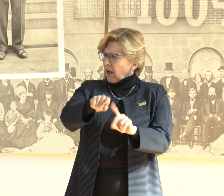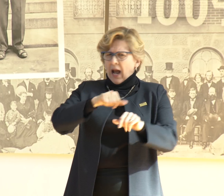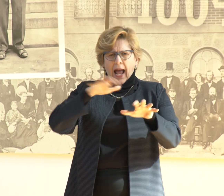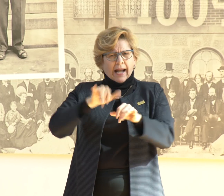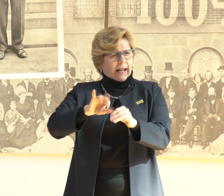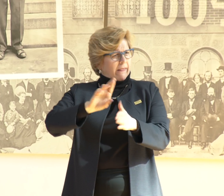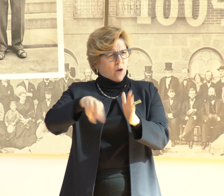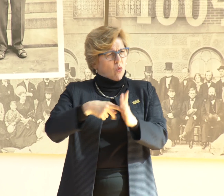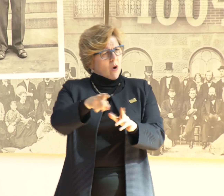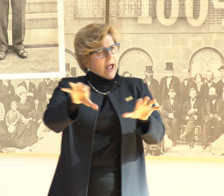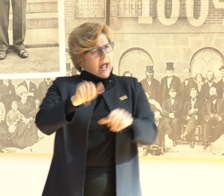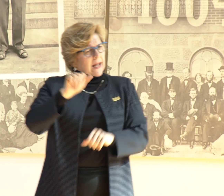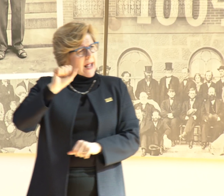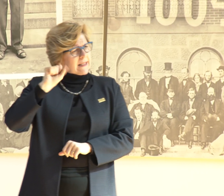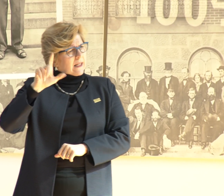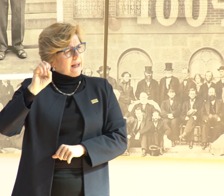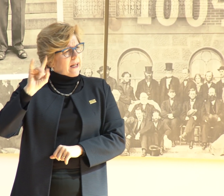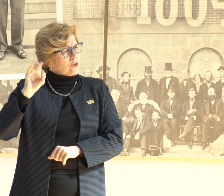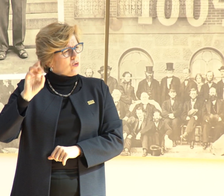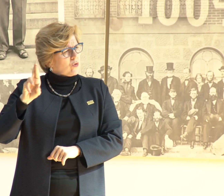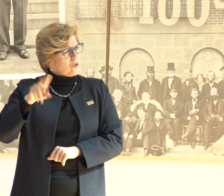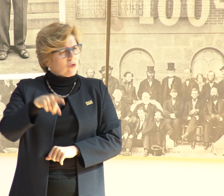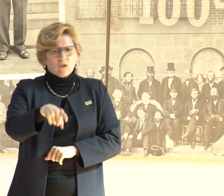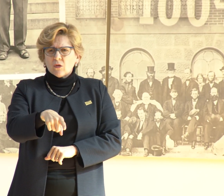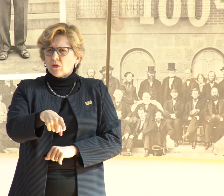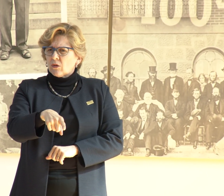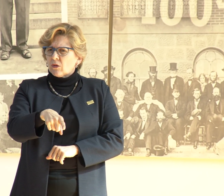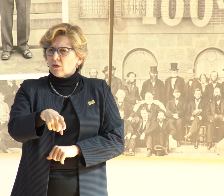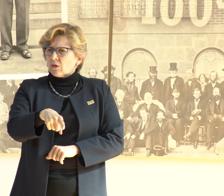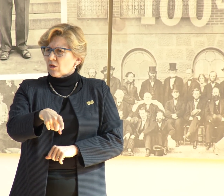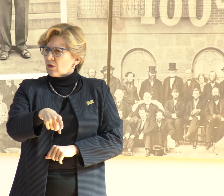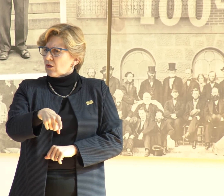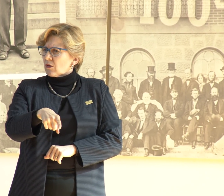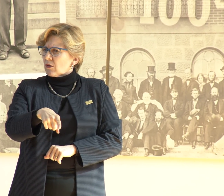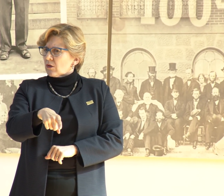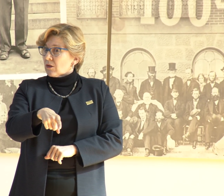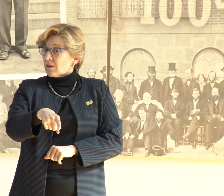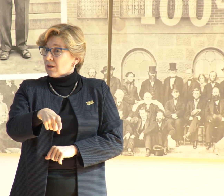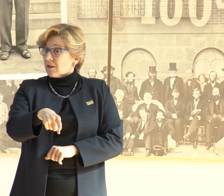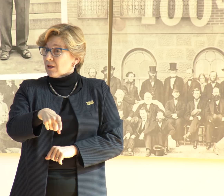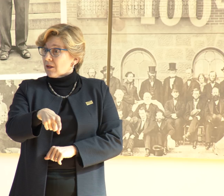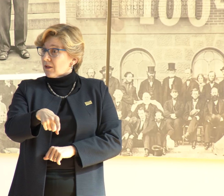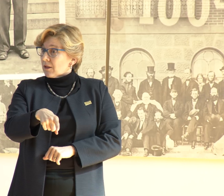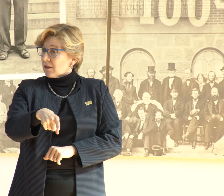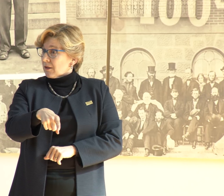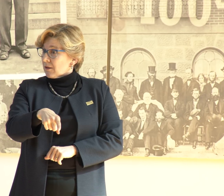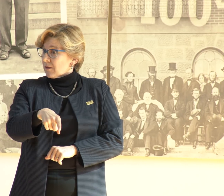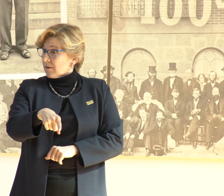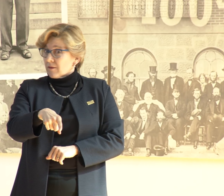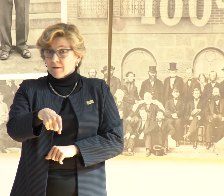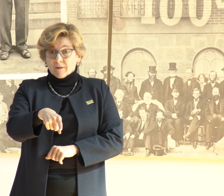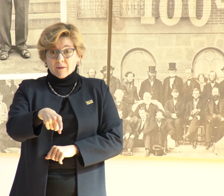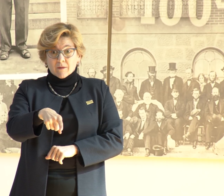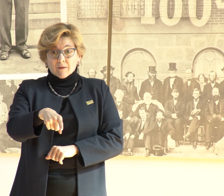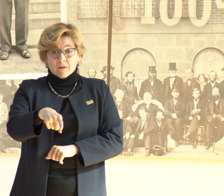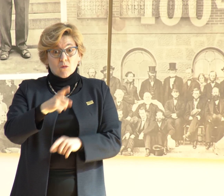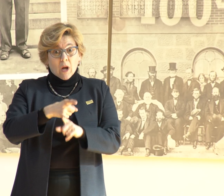But this person was not functioning in the role of a deaf interpreter. They were actually functioning as a deaf editor to